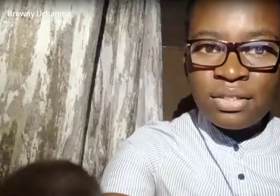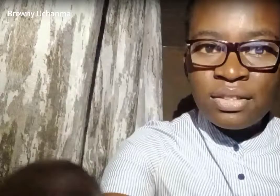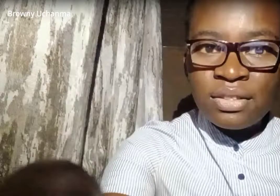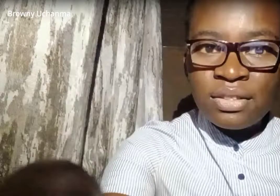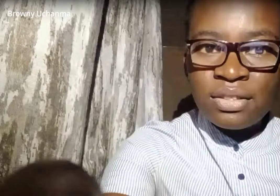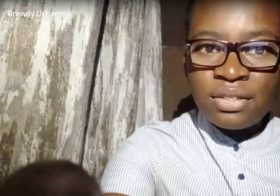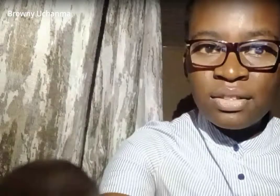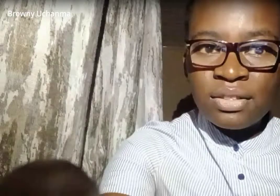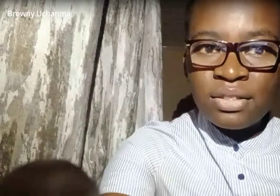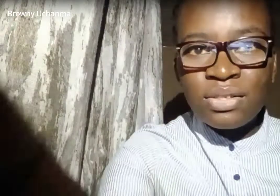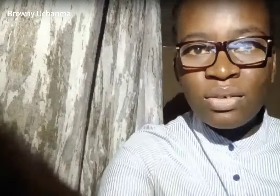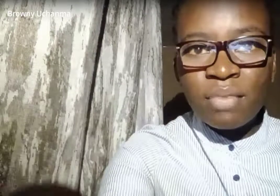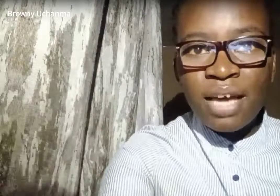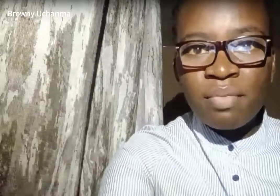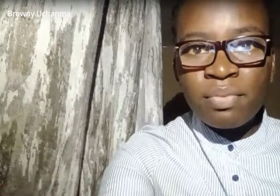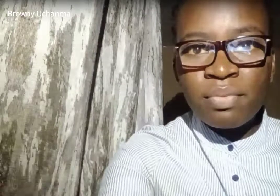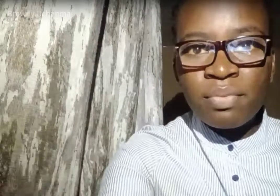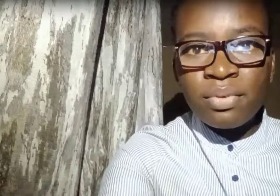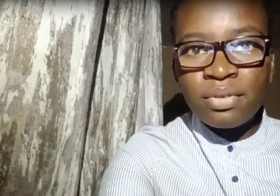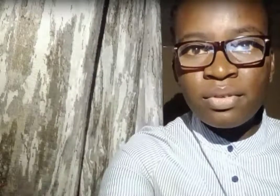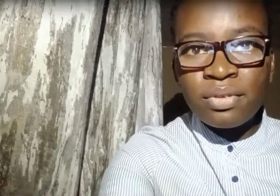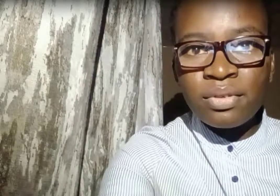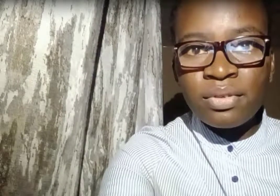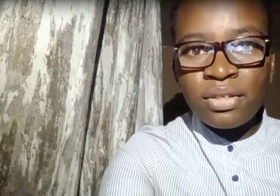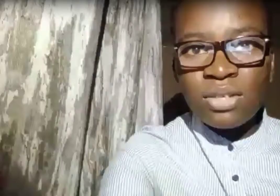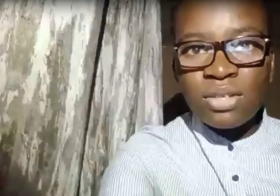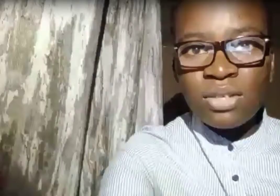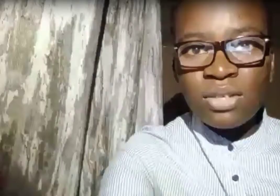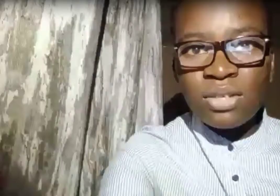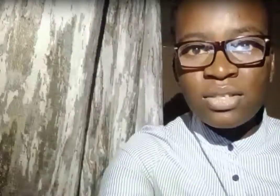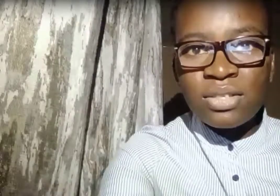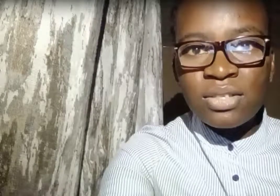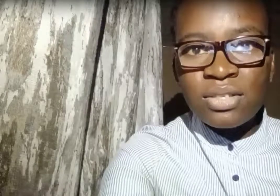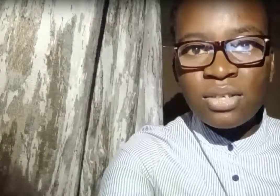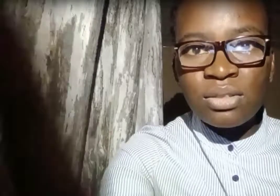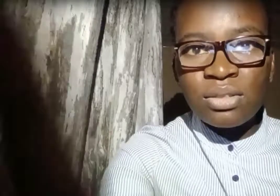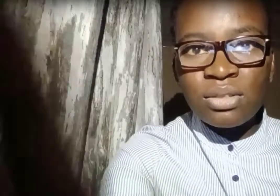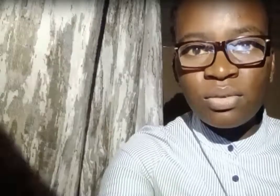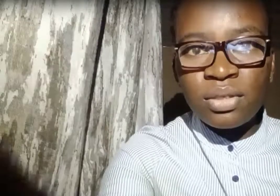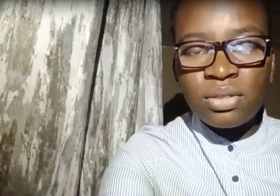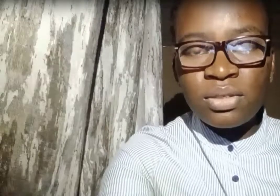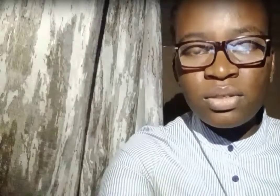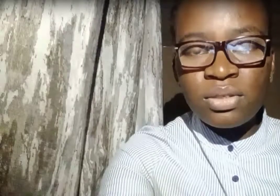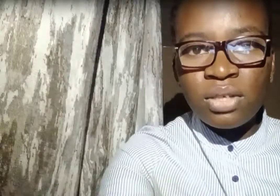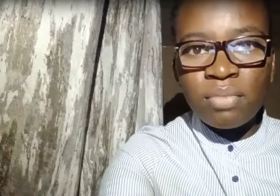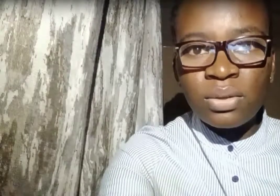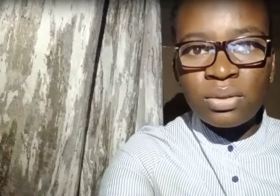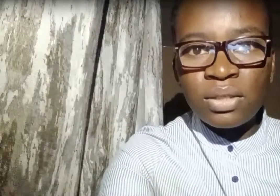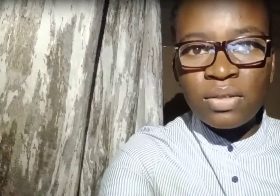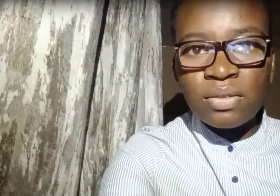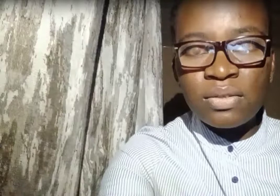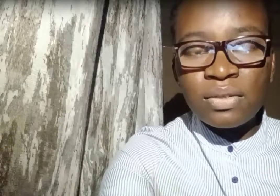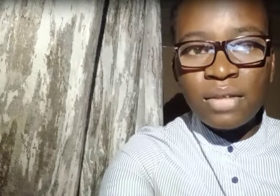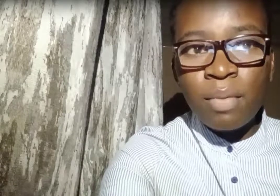So my app, I had to turn it off and turn it back on again. How about now?